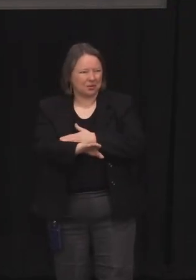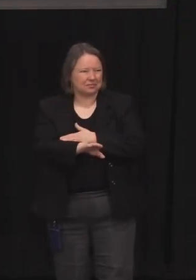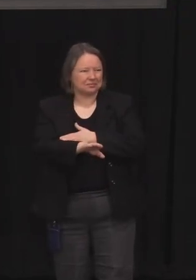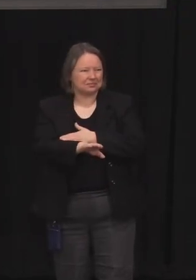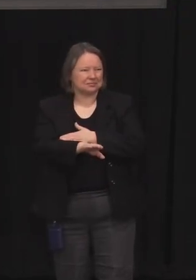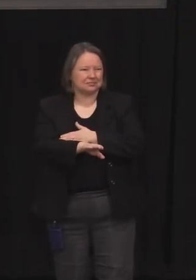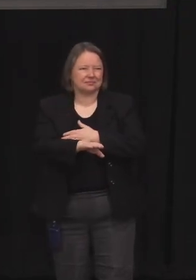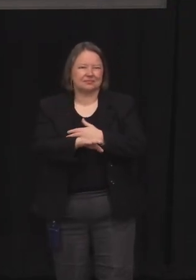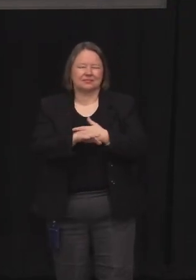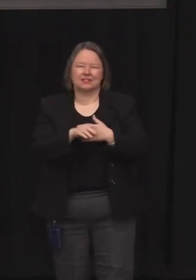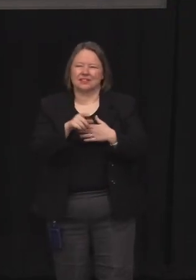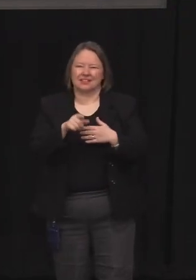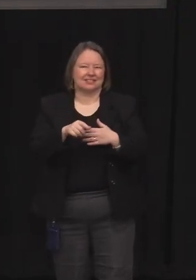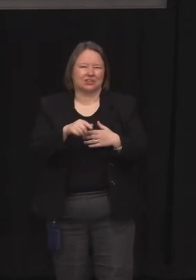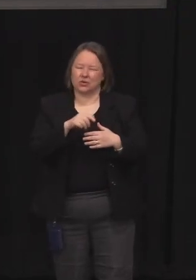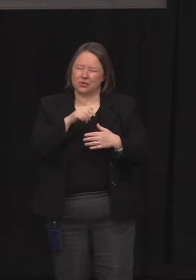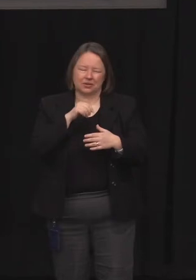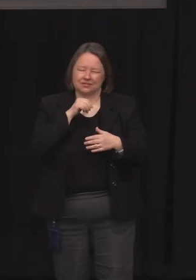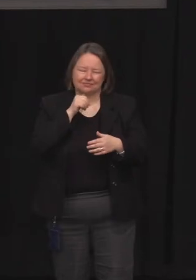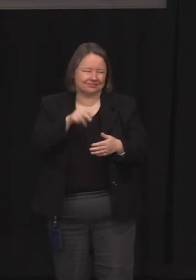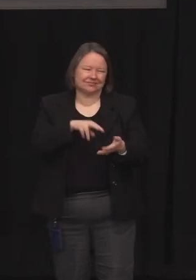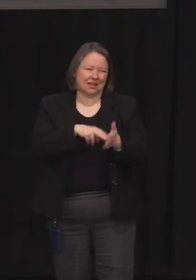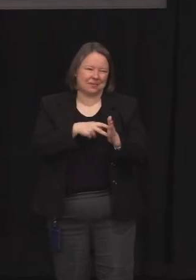such thing as too old.